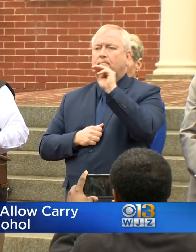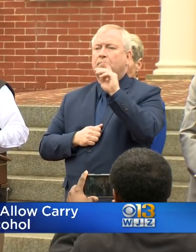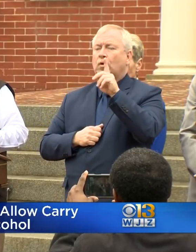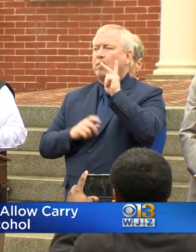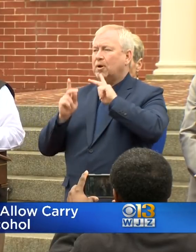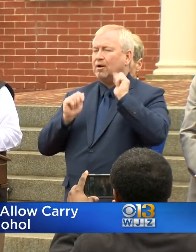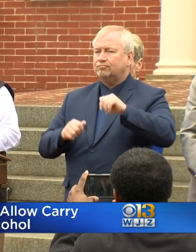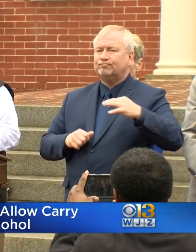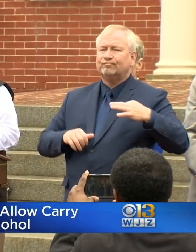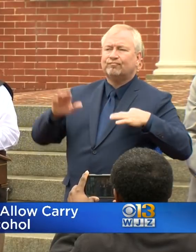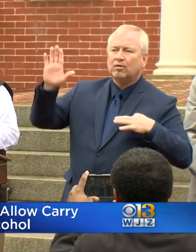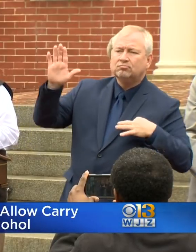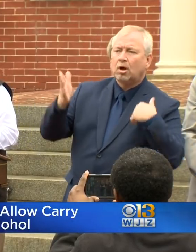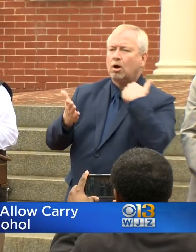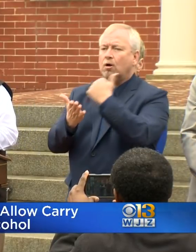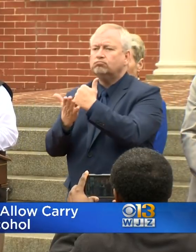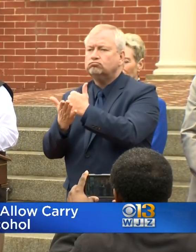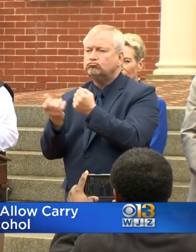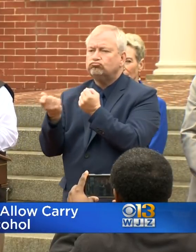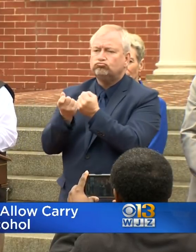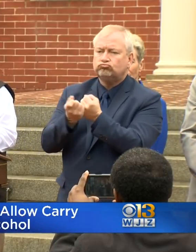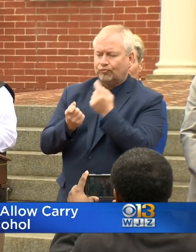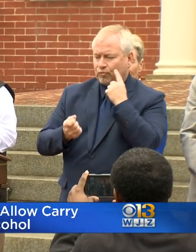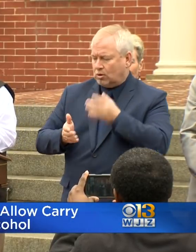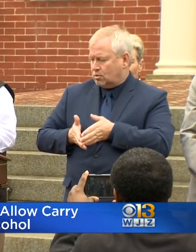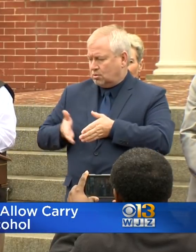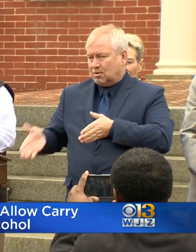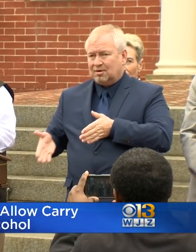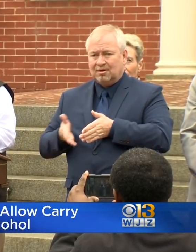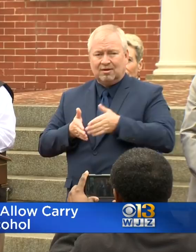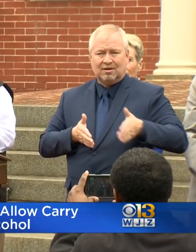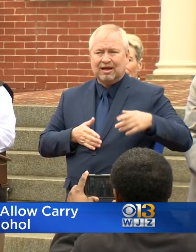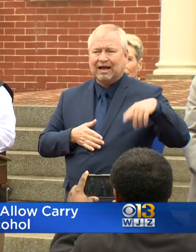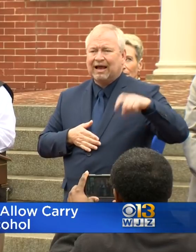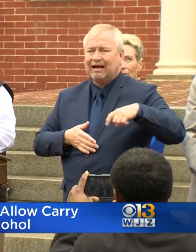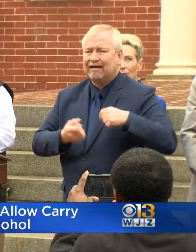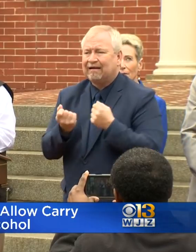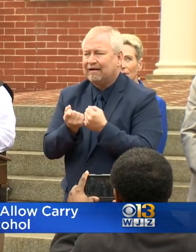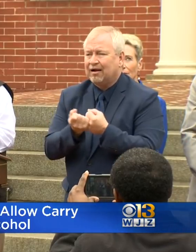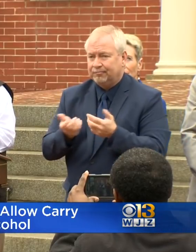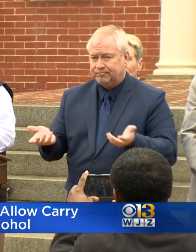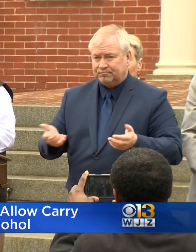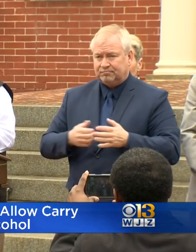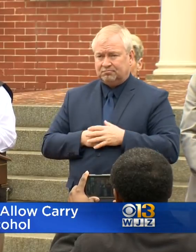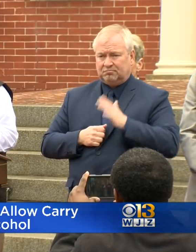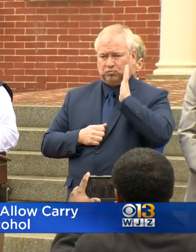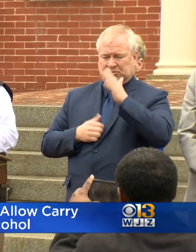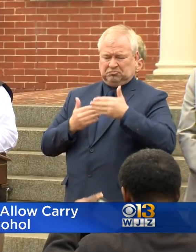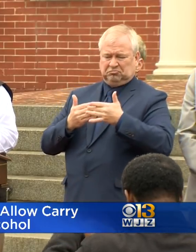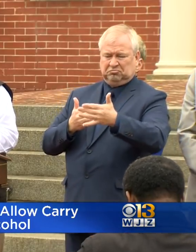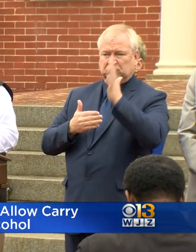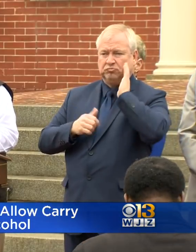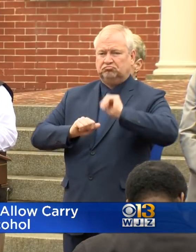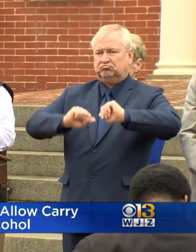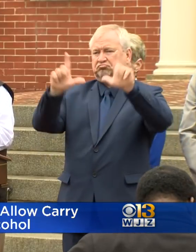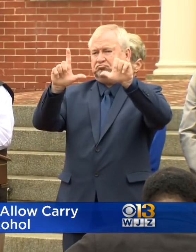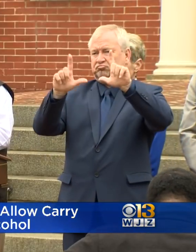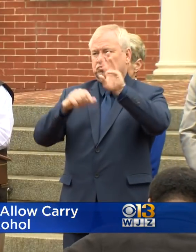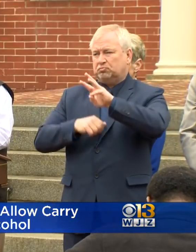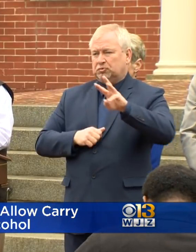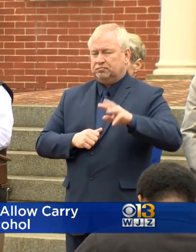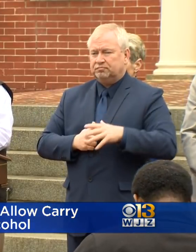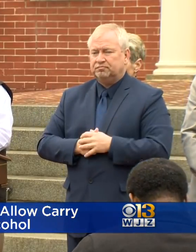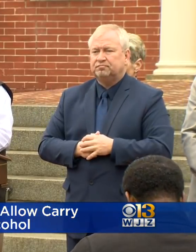in assisting their neighbors and their communities in the days and the weeks ahead. I